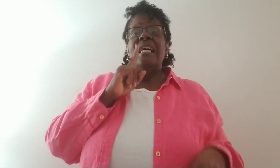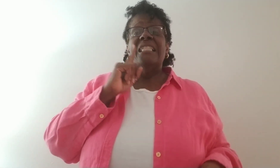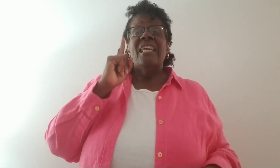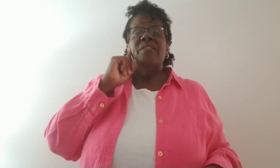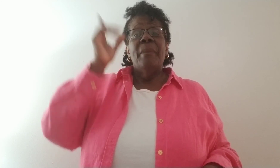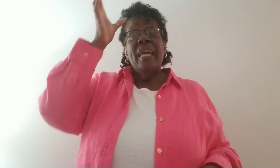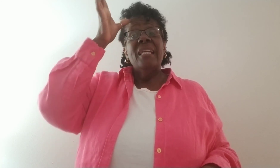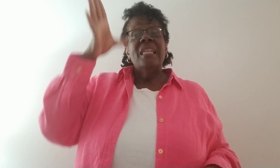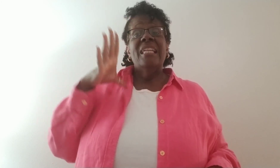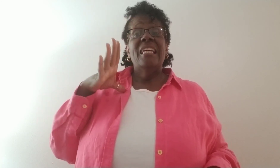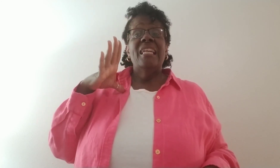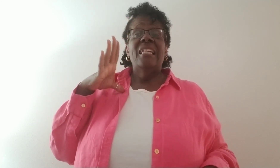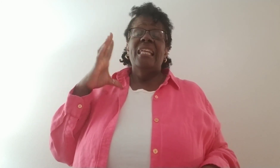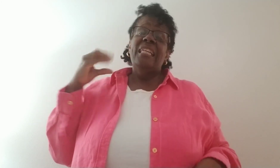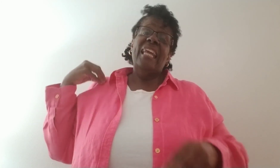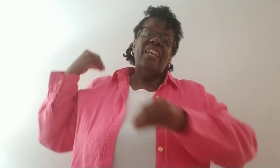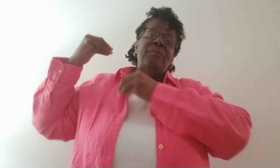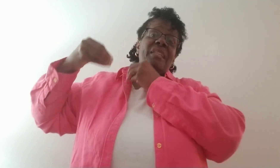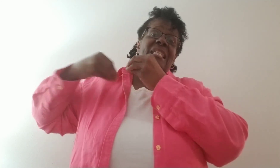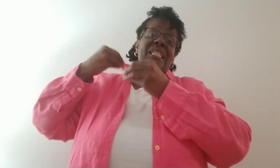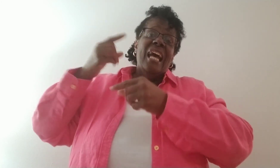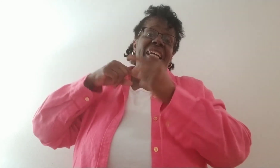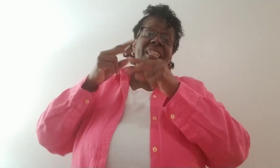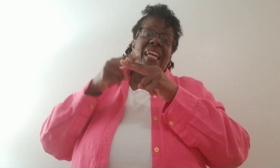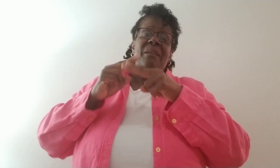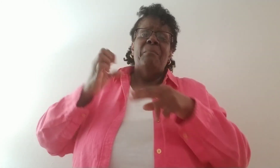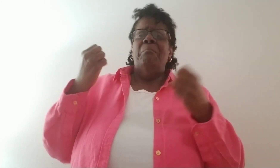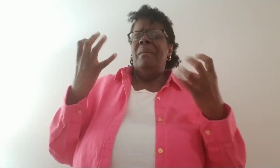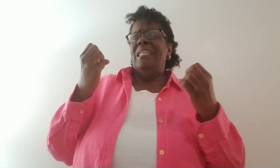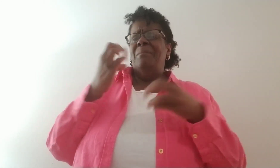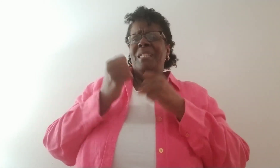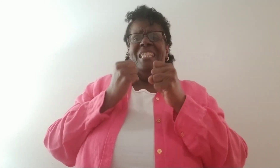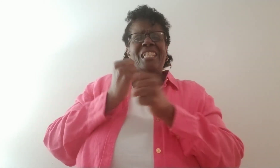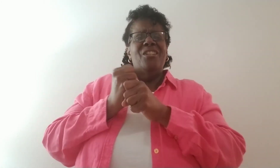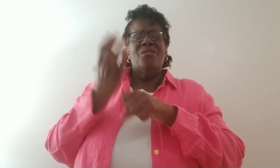deaf man. He gave me this sign name many, many years ago.